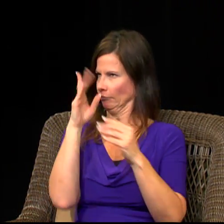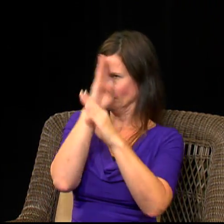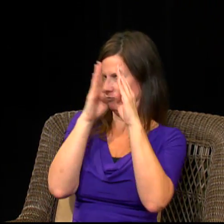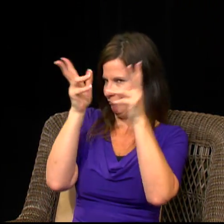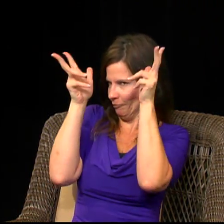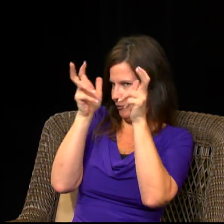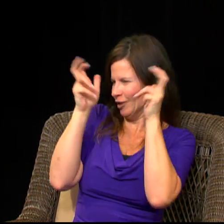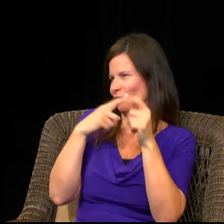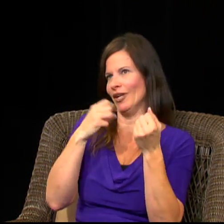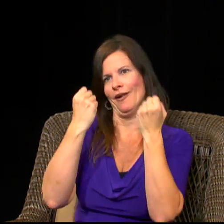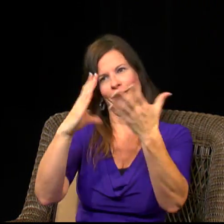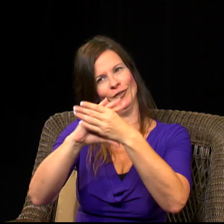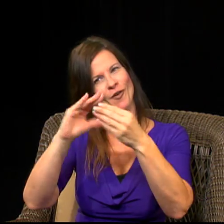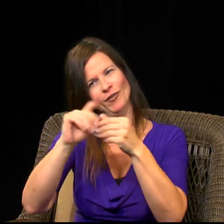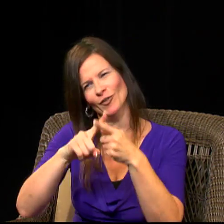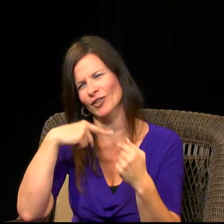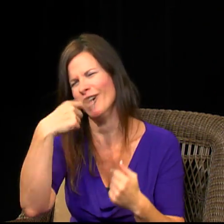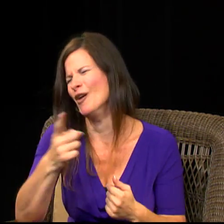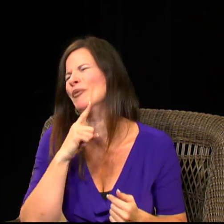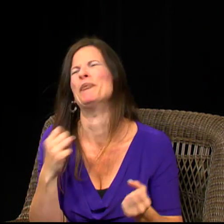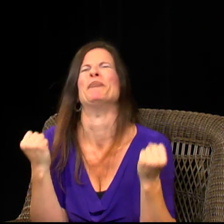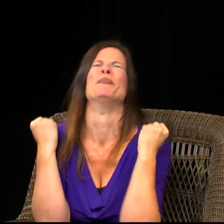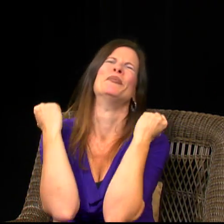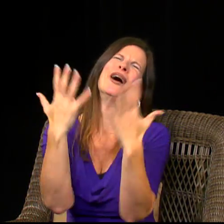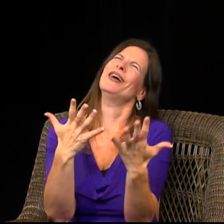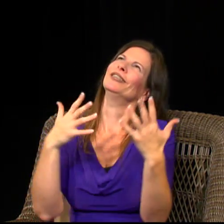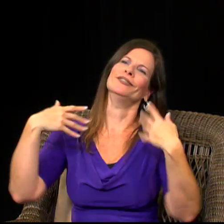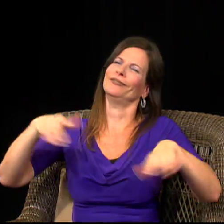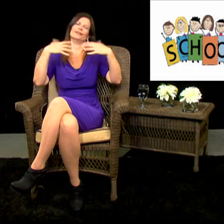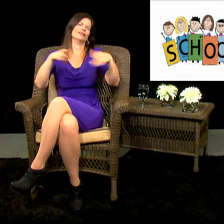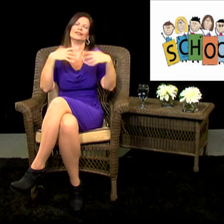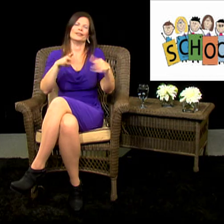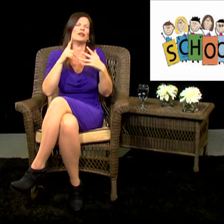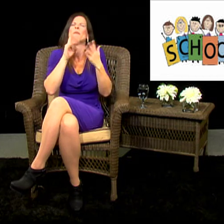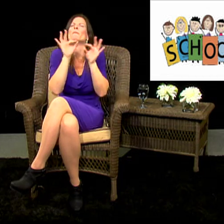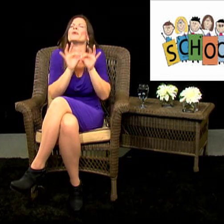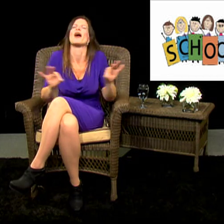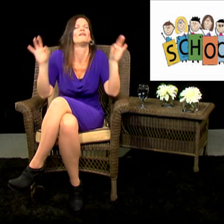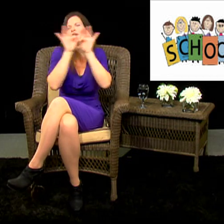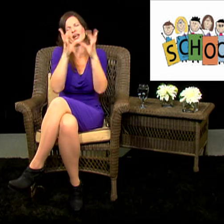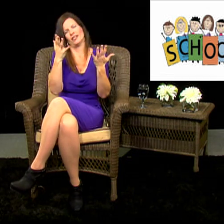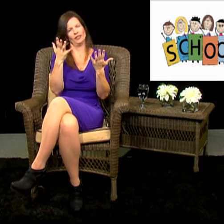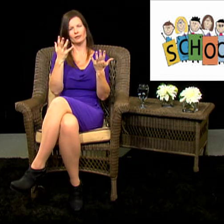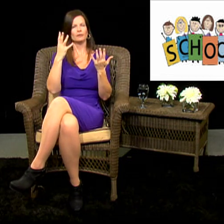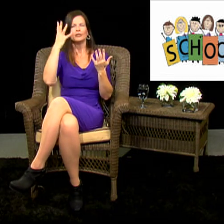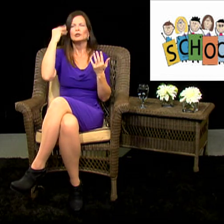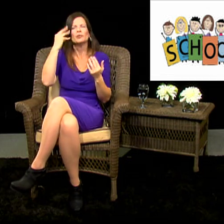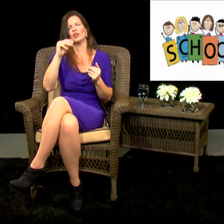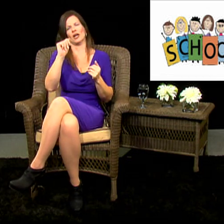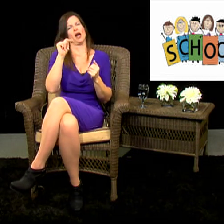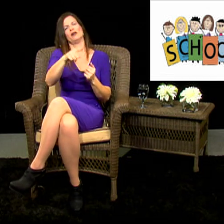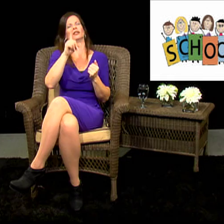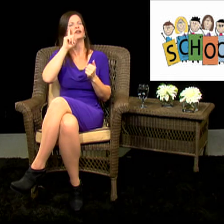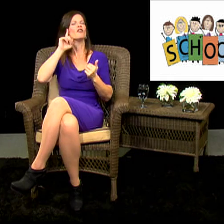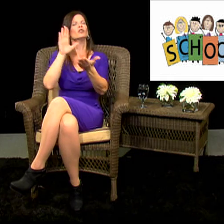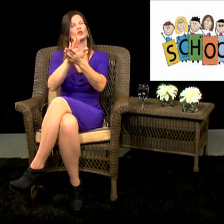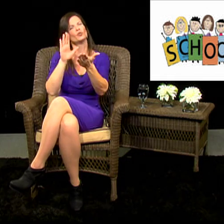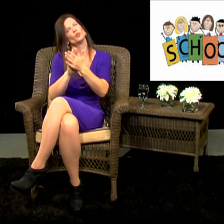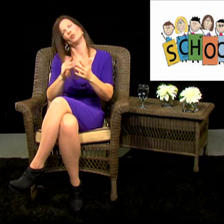really grew their sign language skills. Everyone, has experienced being mischievous and playing around. This is something that we deserve as